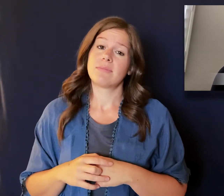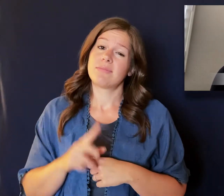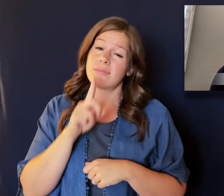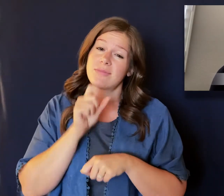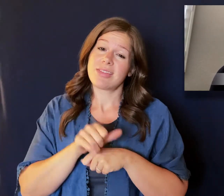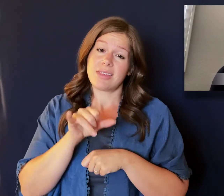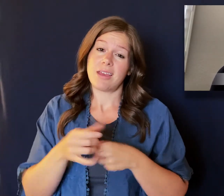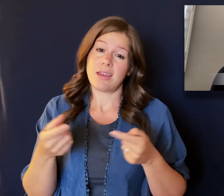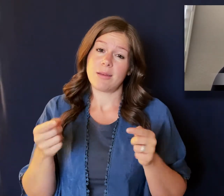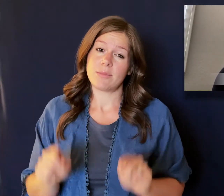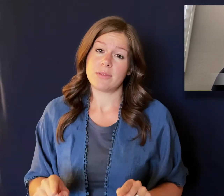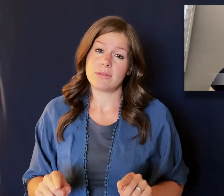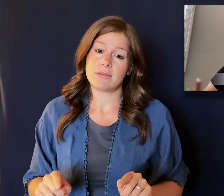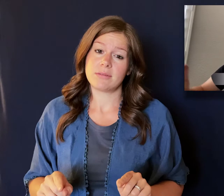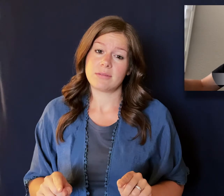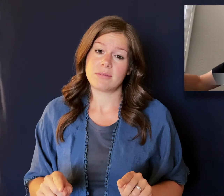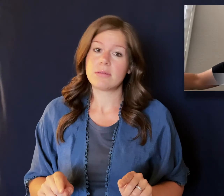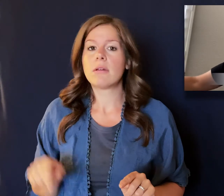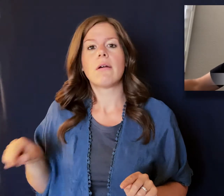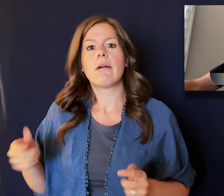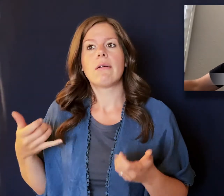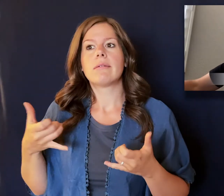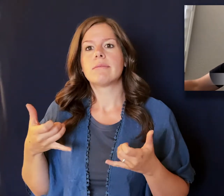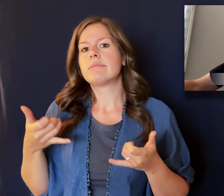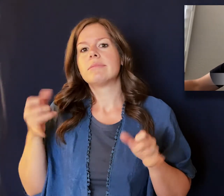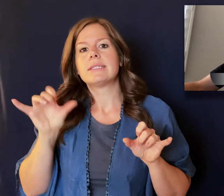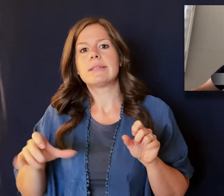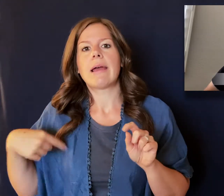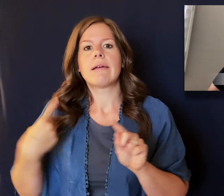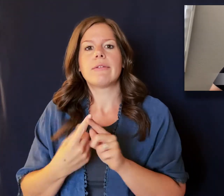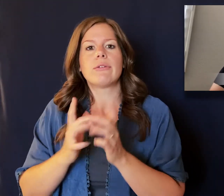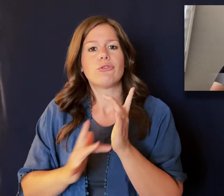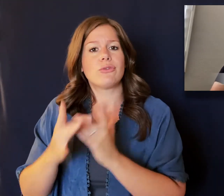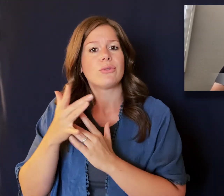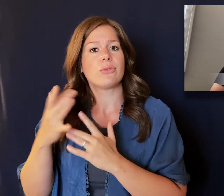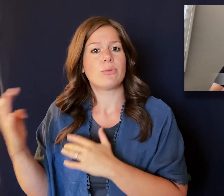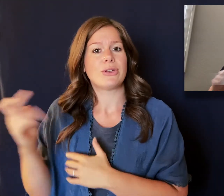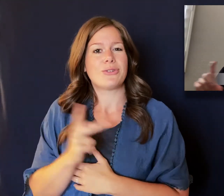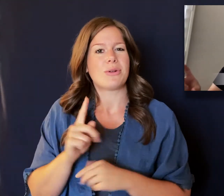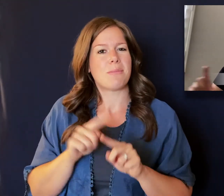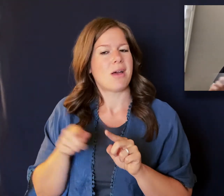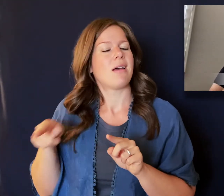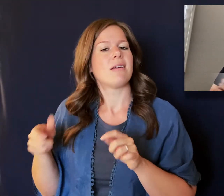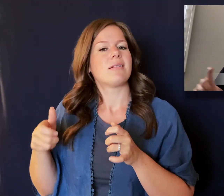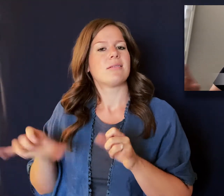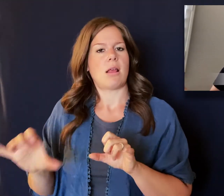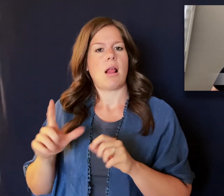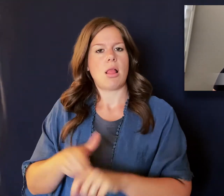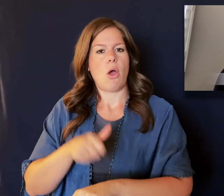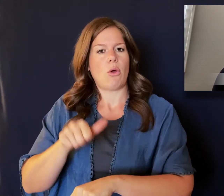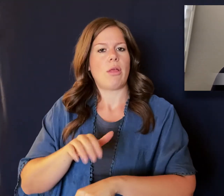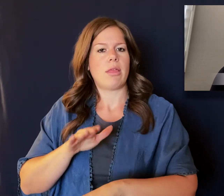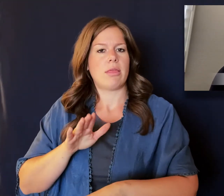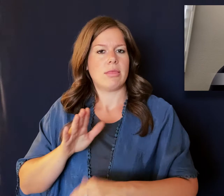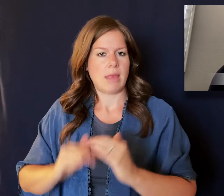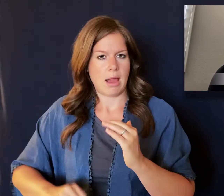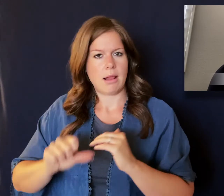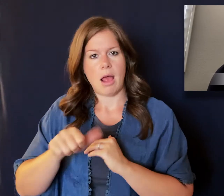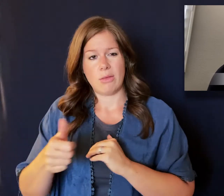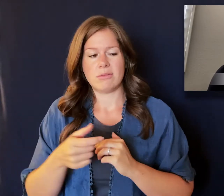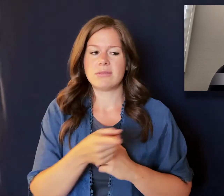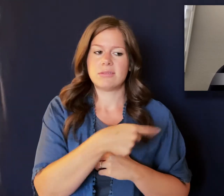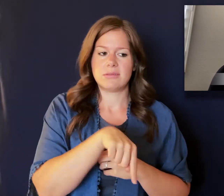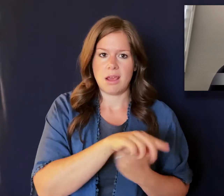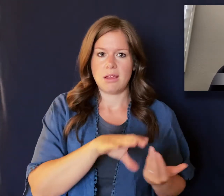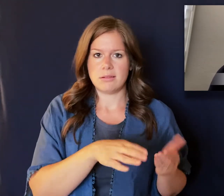that's very much what happened. Now, he didn't stay until Jesus returned, of course, but he stayed longer than the others. He did not die a martyr's death like the rest